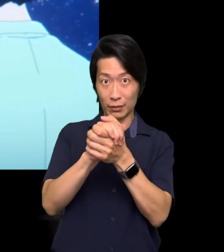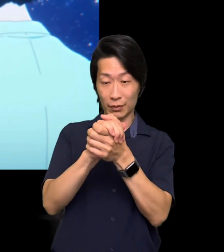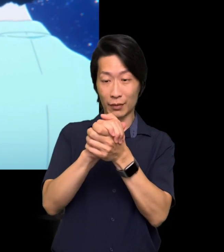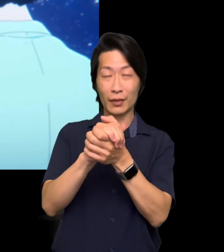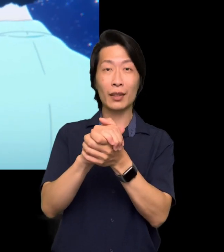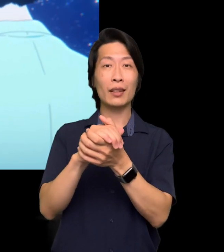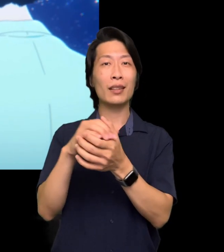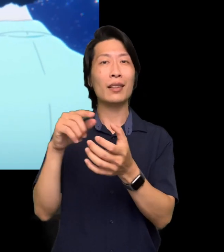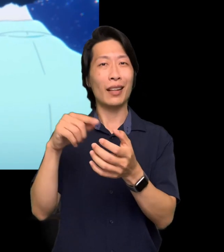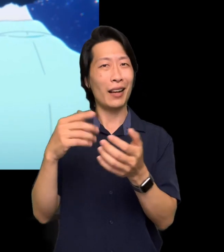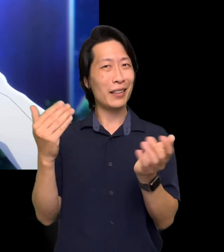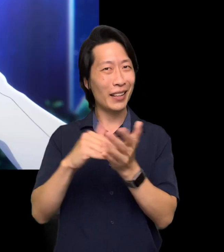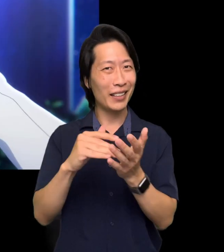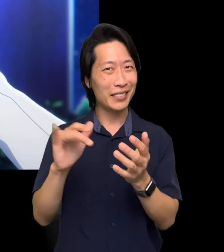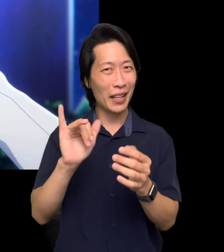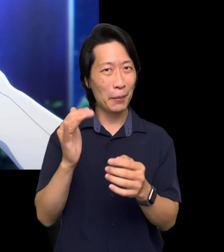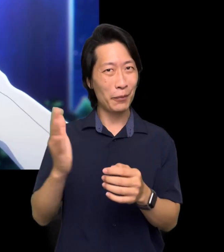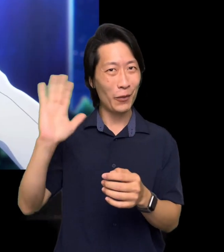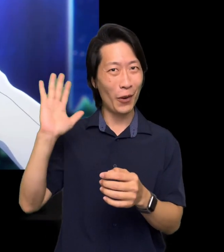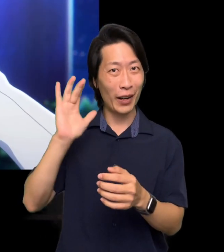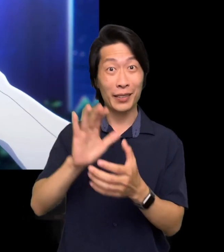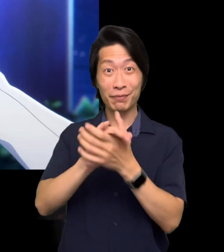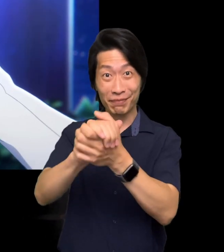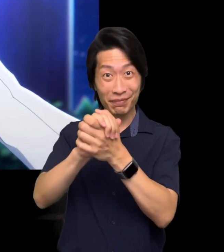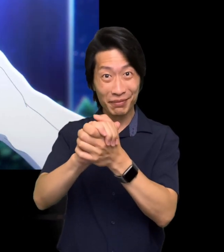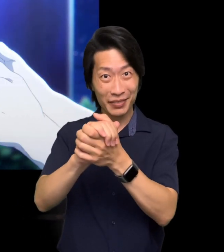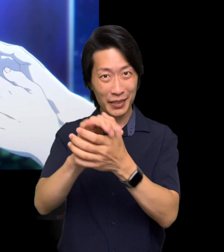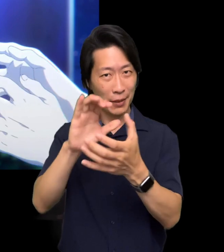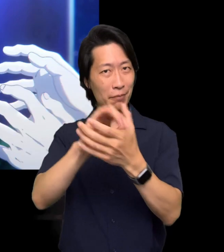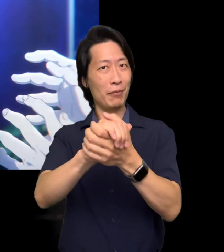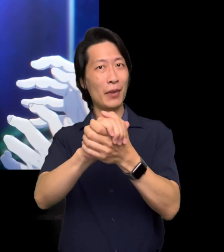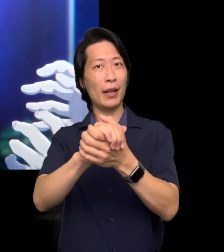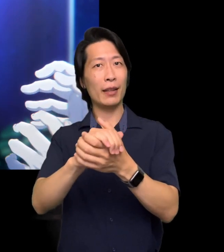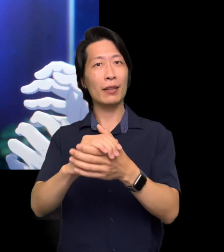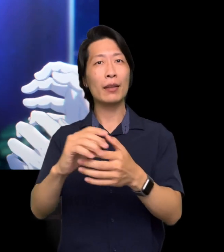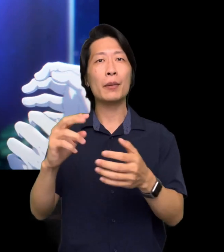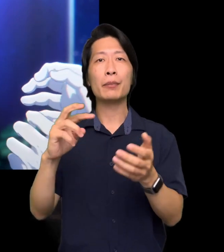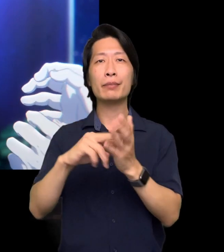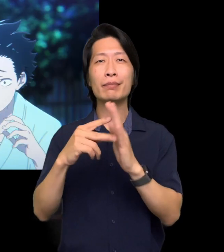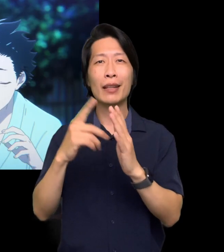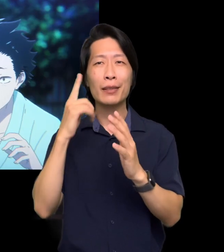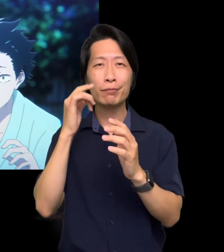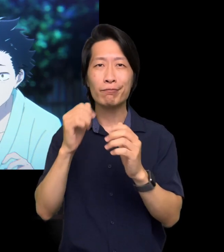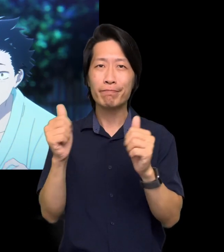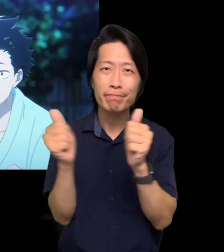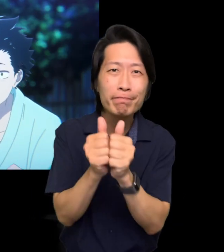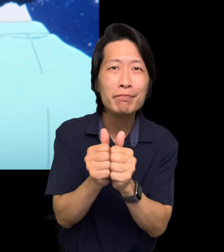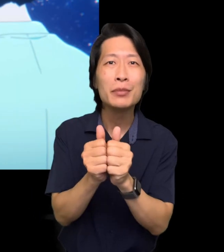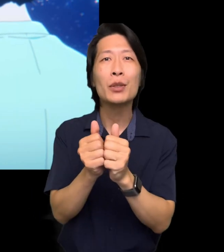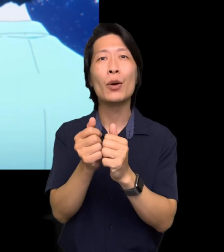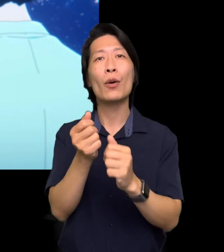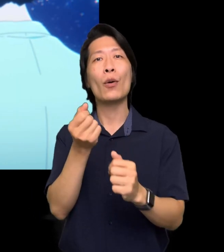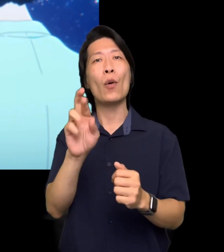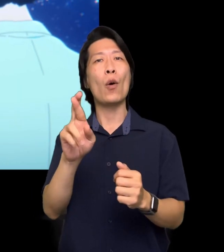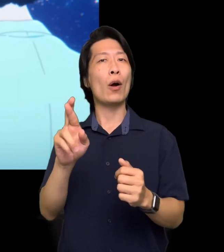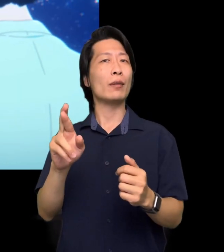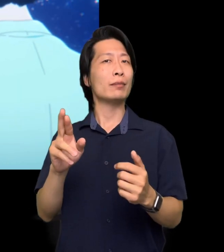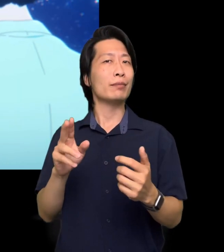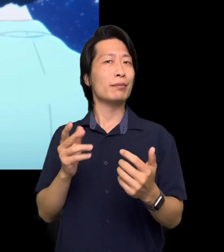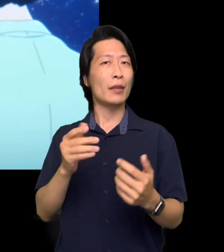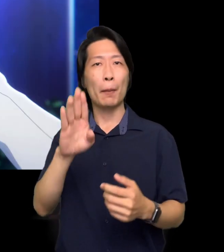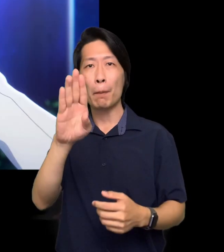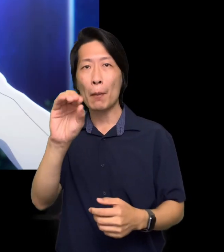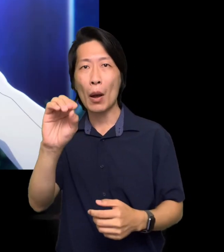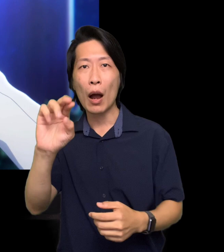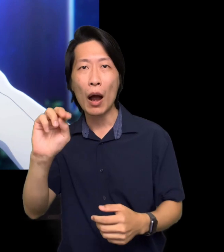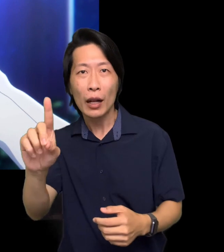Again, the hands coming together is similar to the past section that